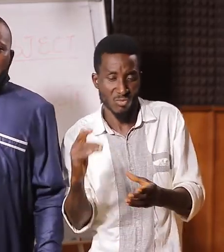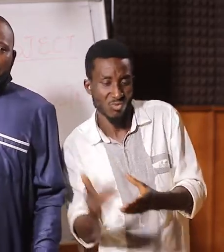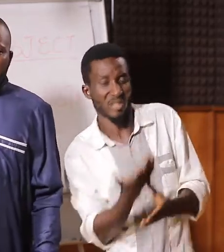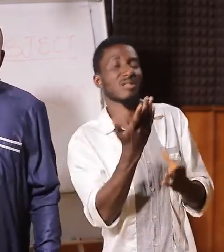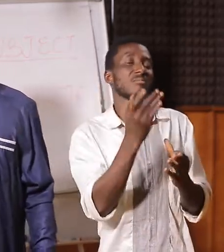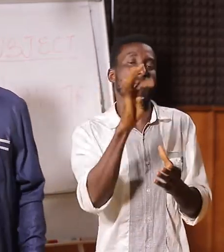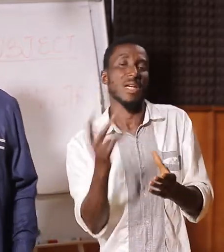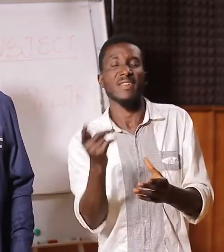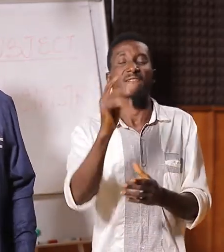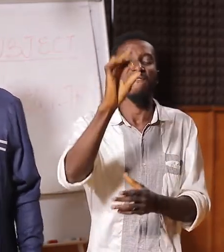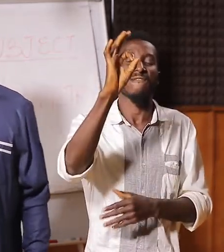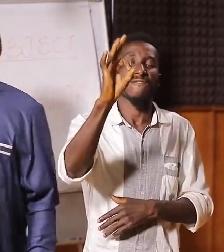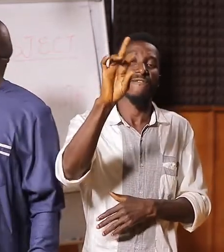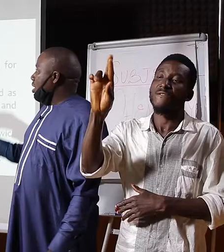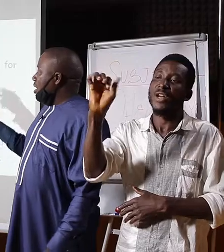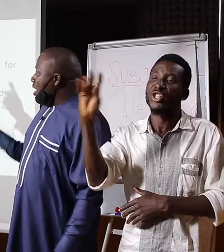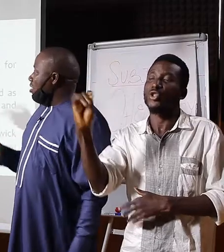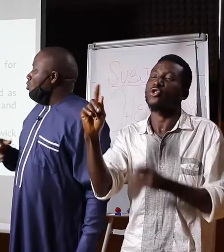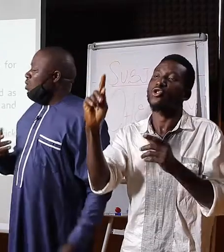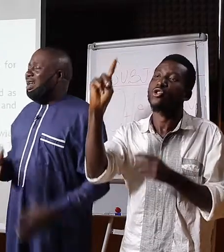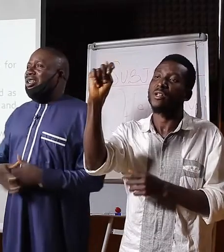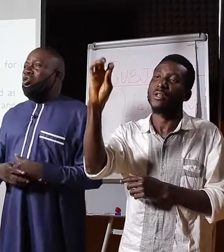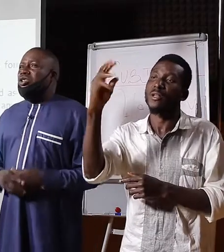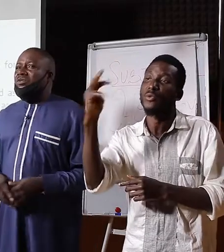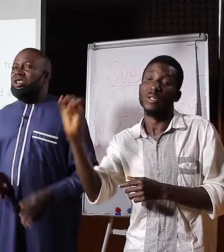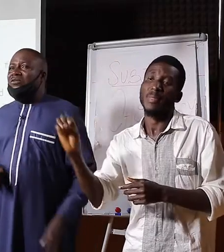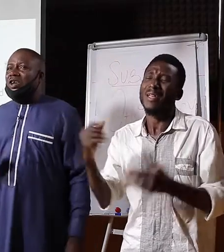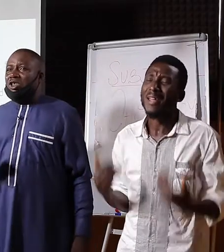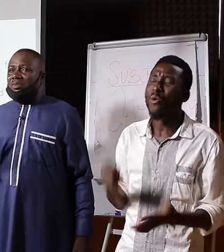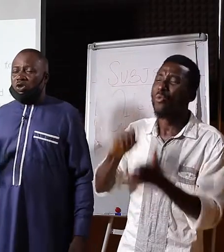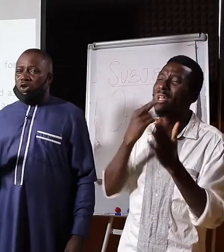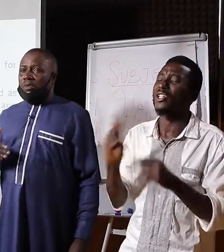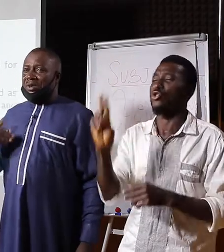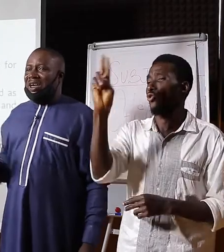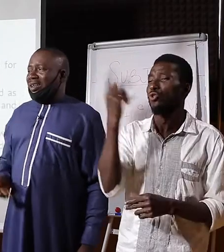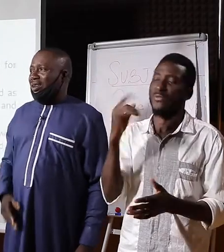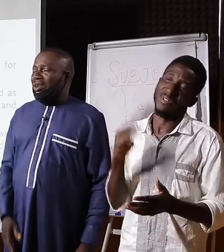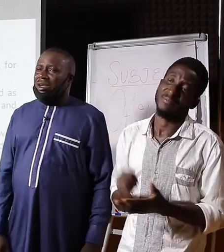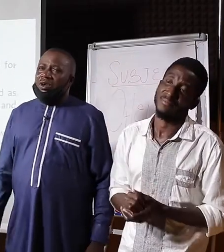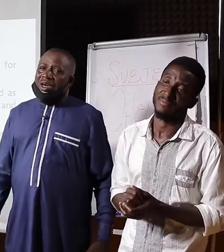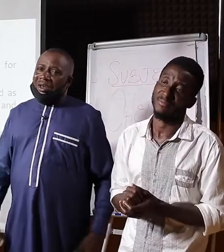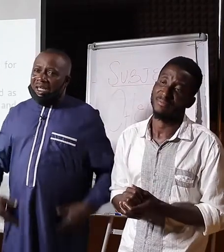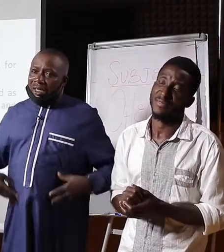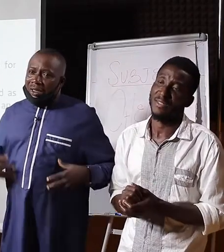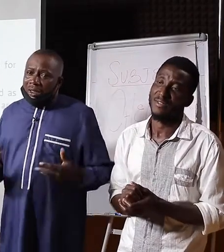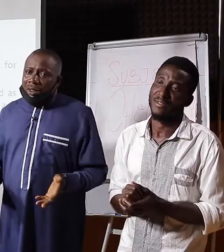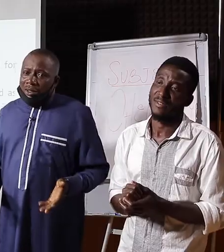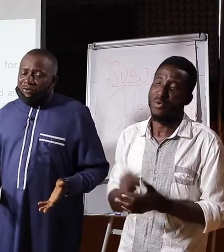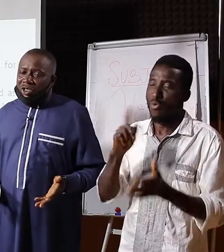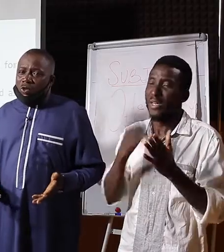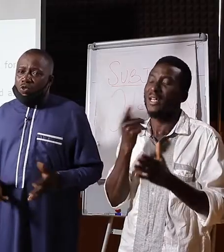collected by the fractionating tower. Now, what are the uses of these various petroleum products? Like